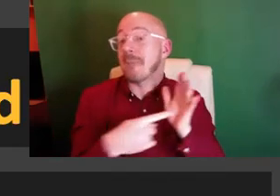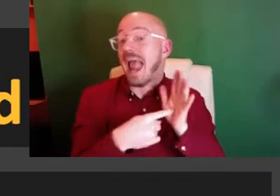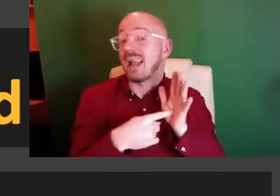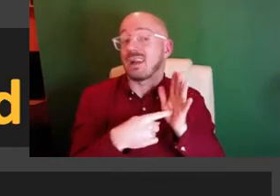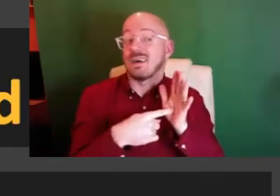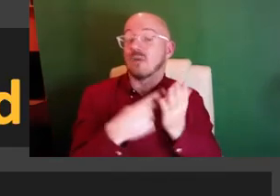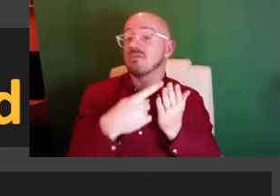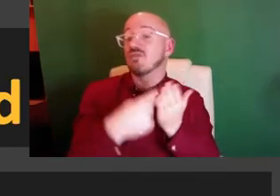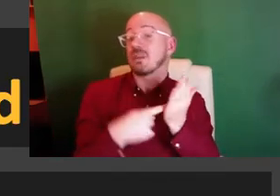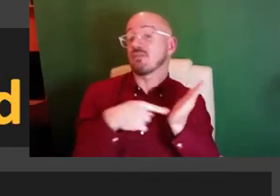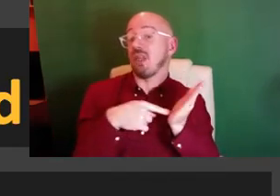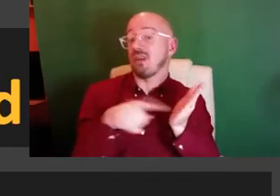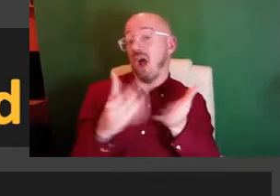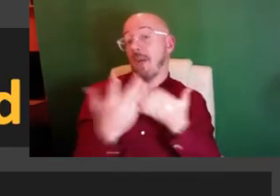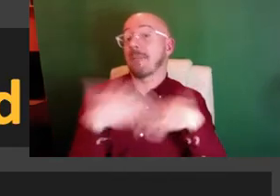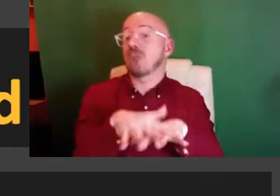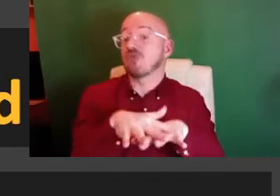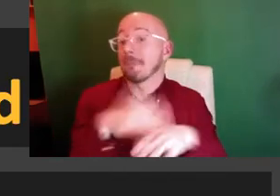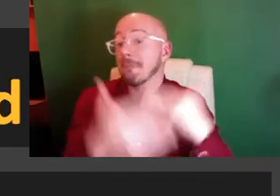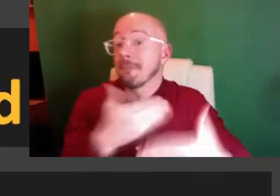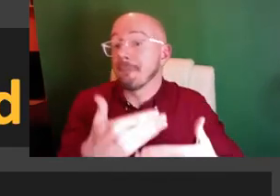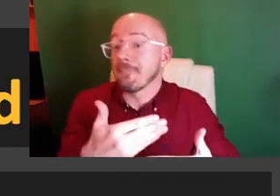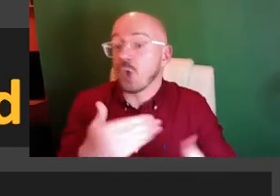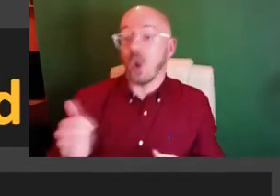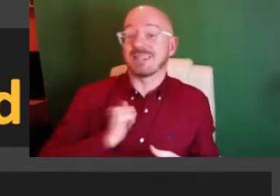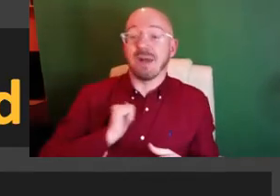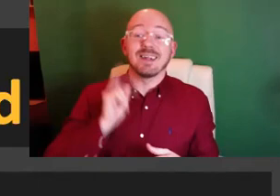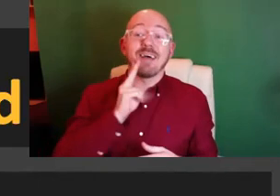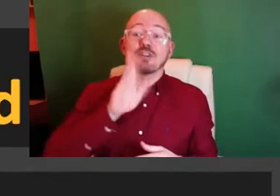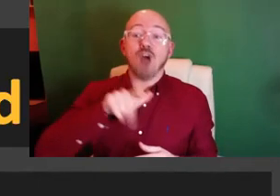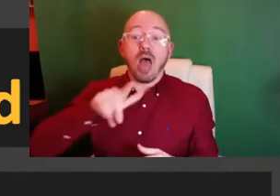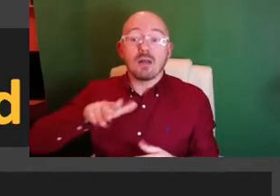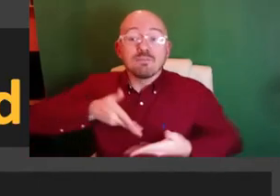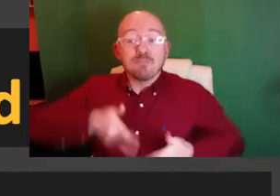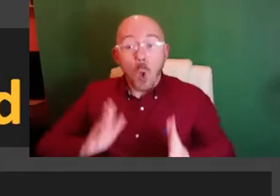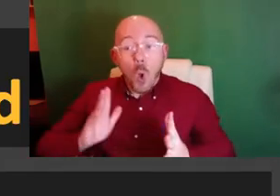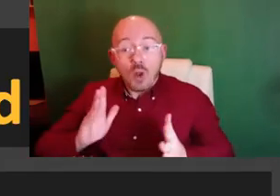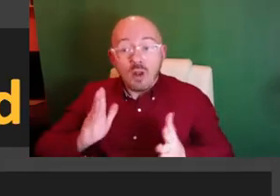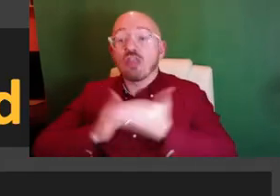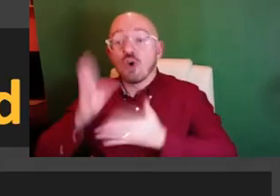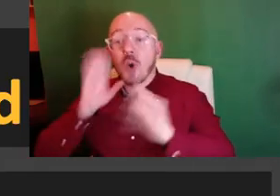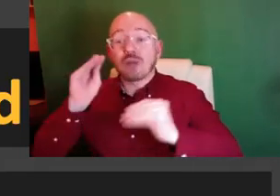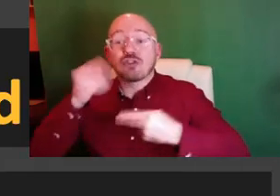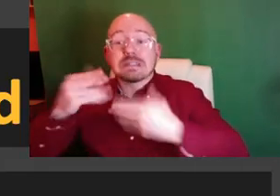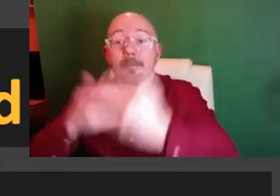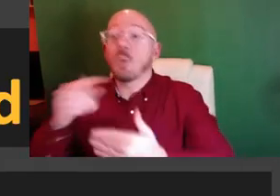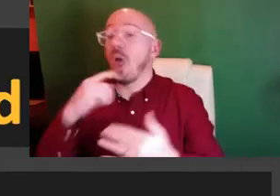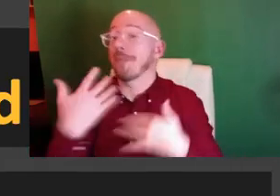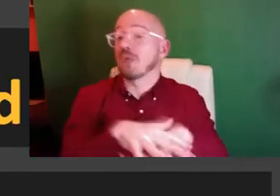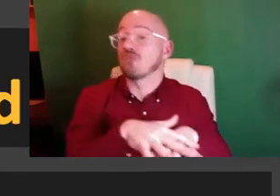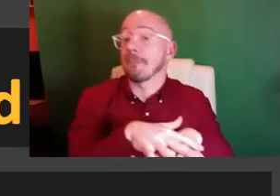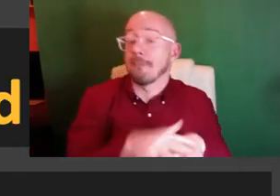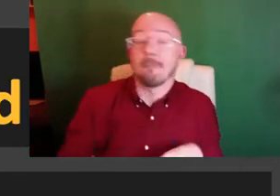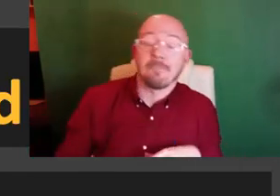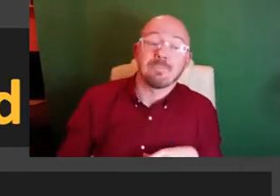In Scotland, the key principle for deaf children is that they will be mainstreamed. There are no deaf schools. So there's an